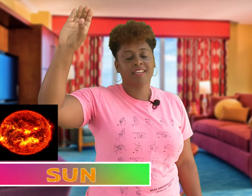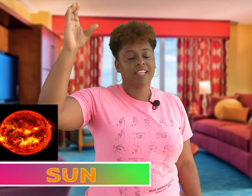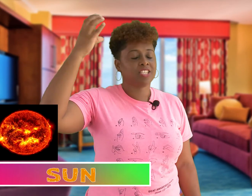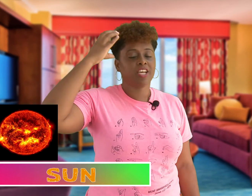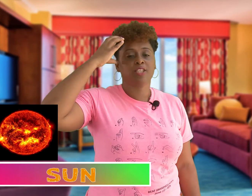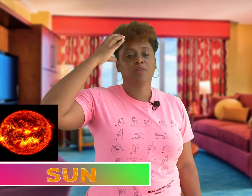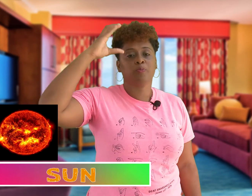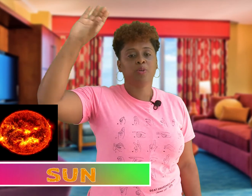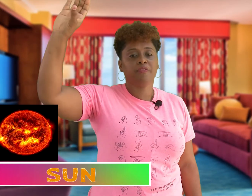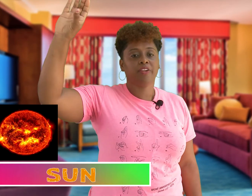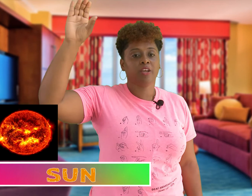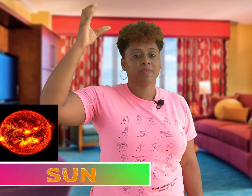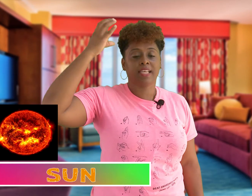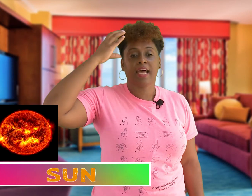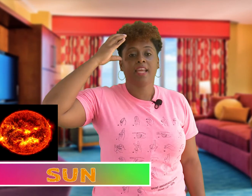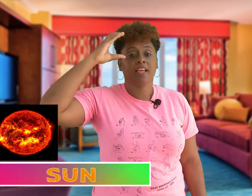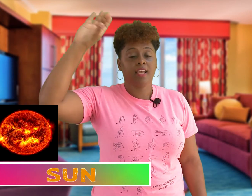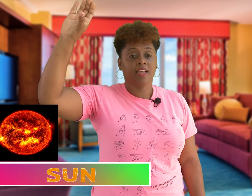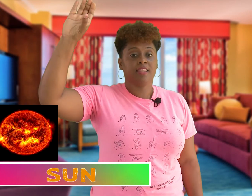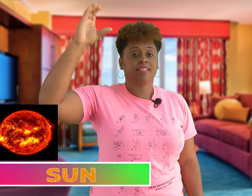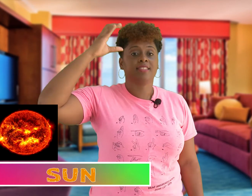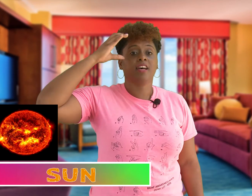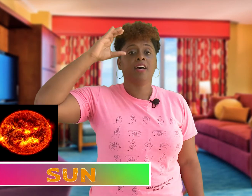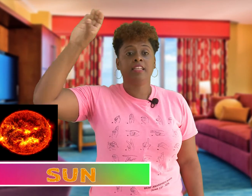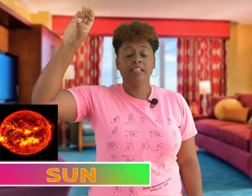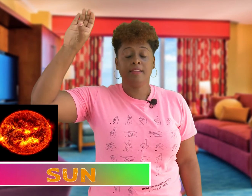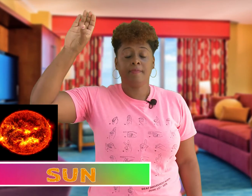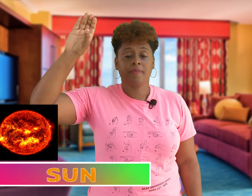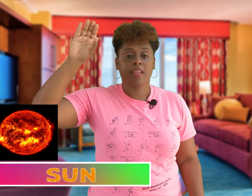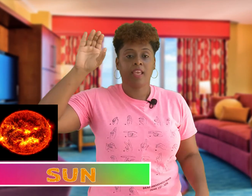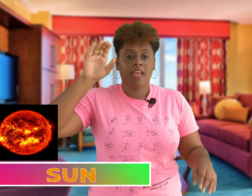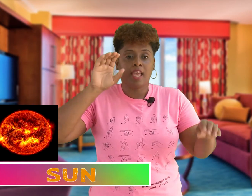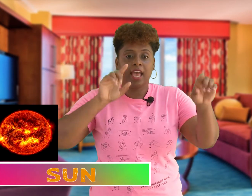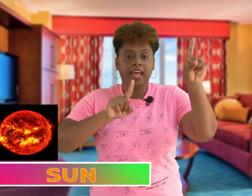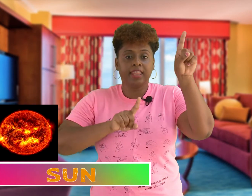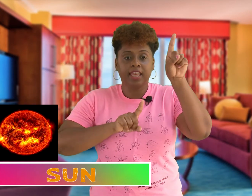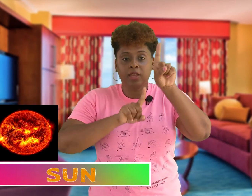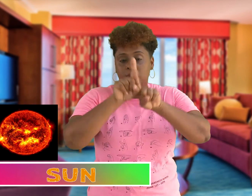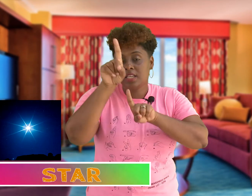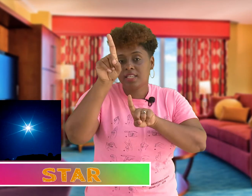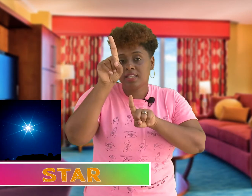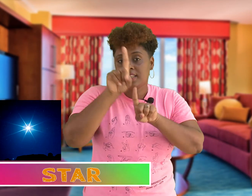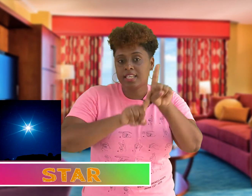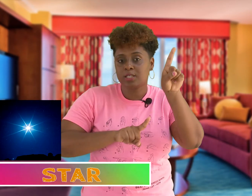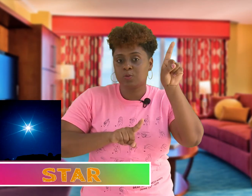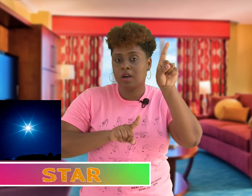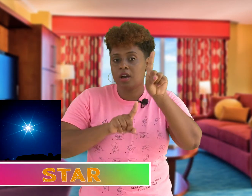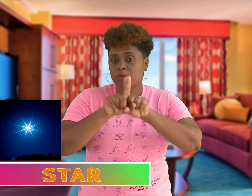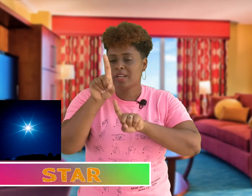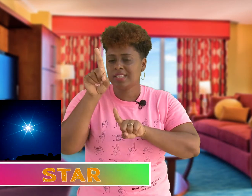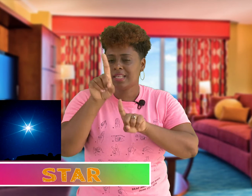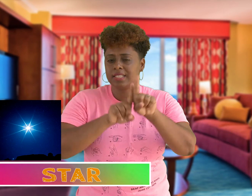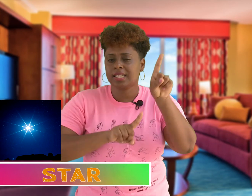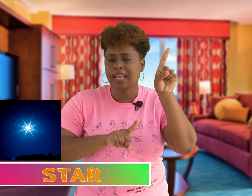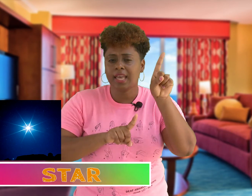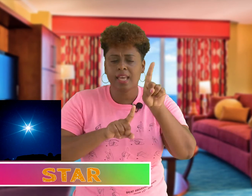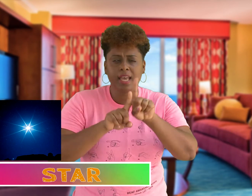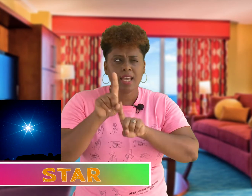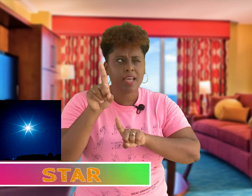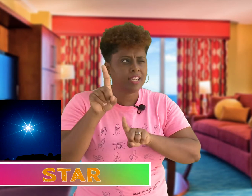Sun that shines so beautifully outside. The sun. And then we did this one. What is this again?